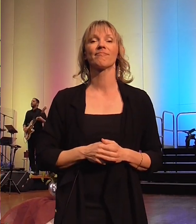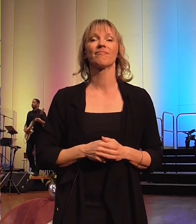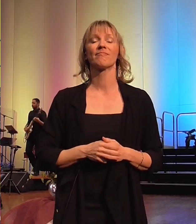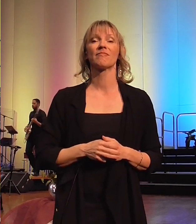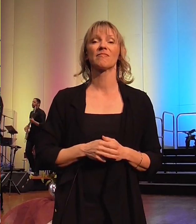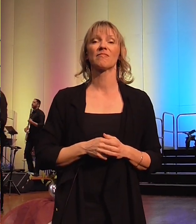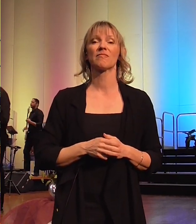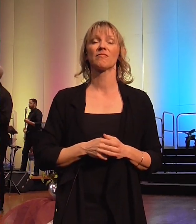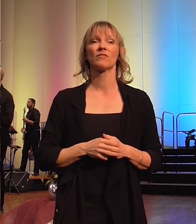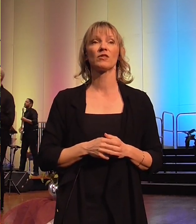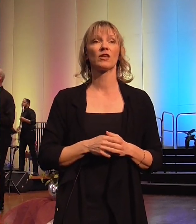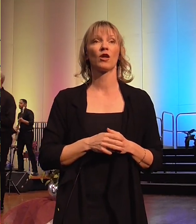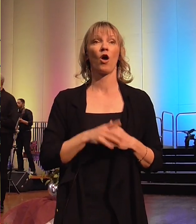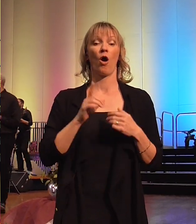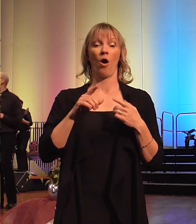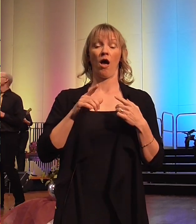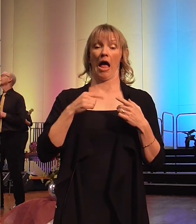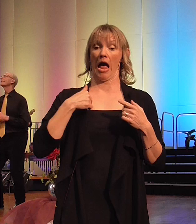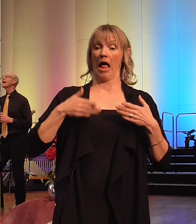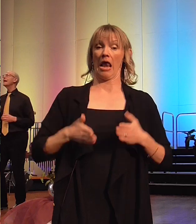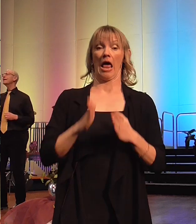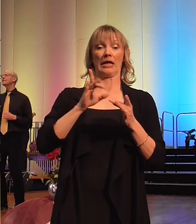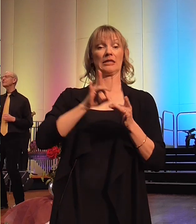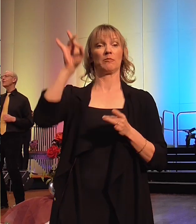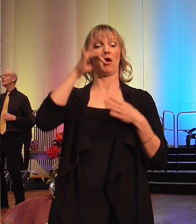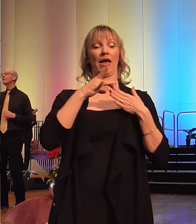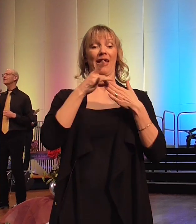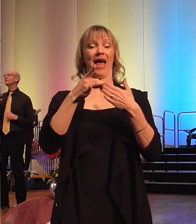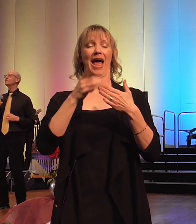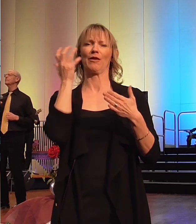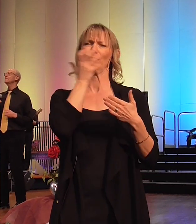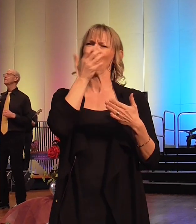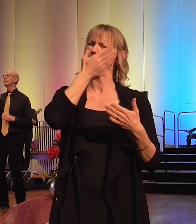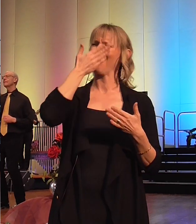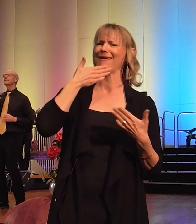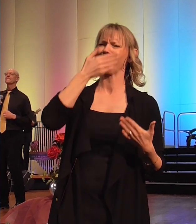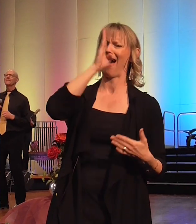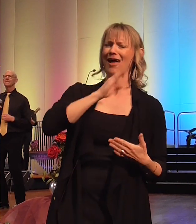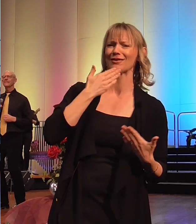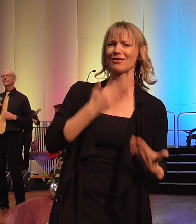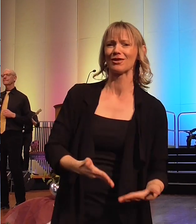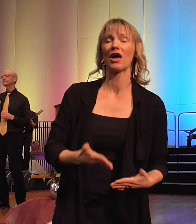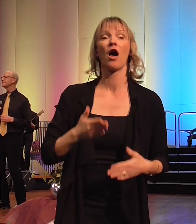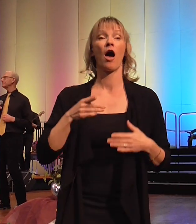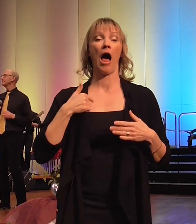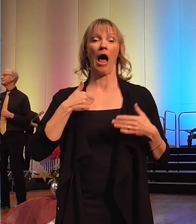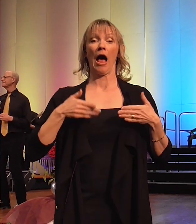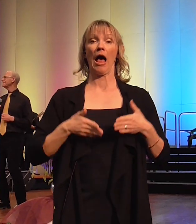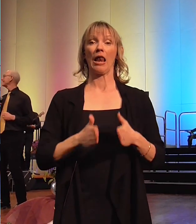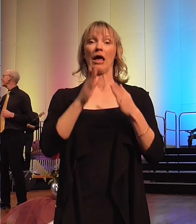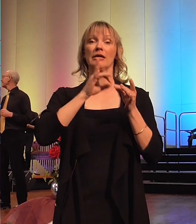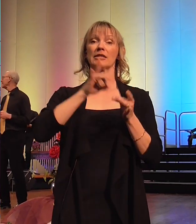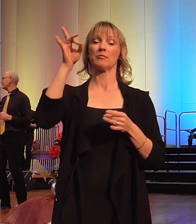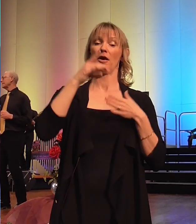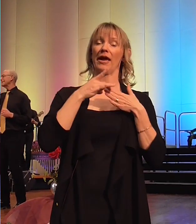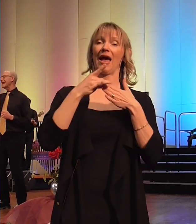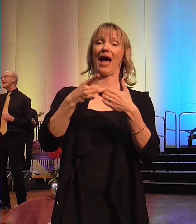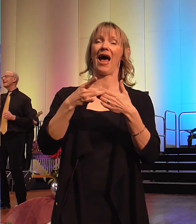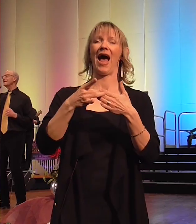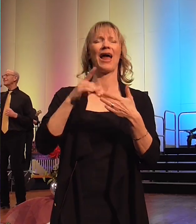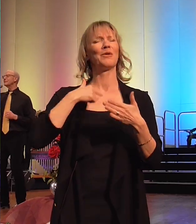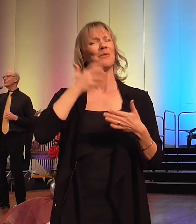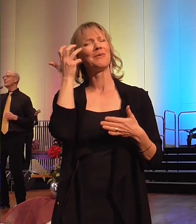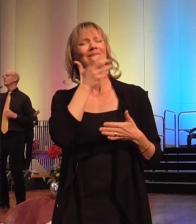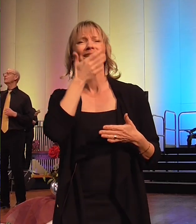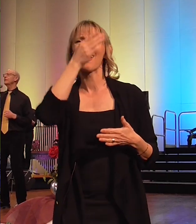When I let my spirit guide me, God is so good. When I let my spirit guide me,